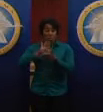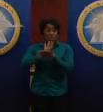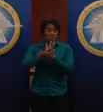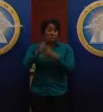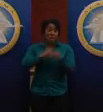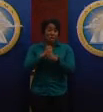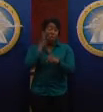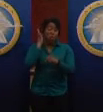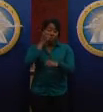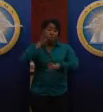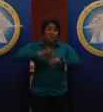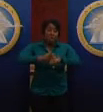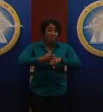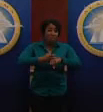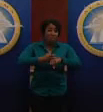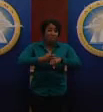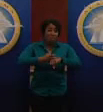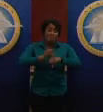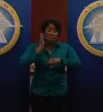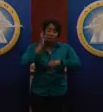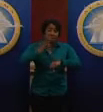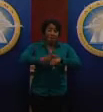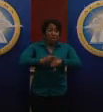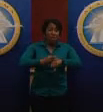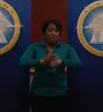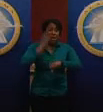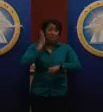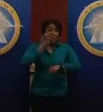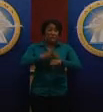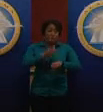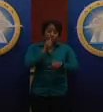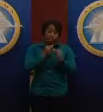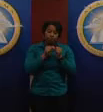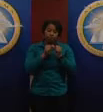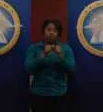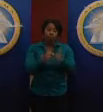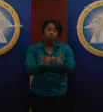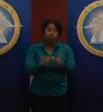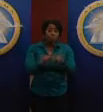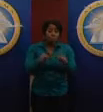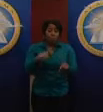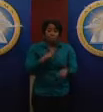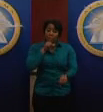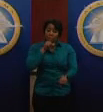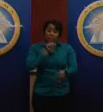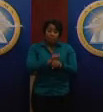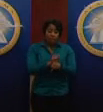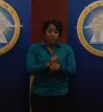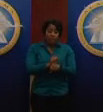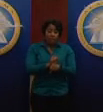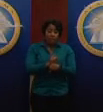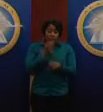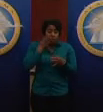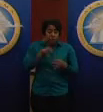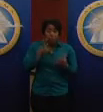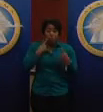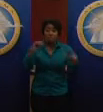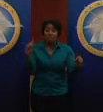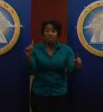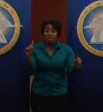the most difficult school year to get through. But we absolutely are determined to do it, and we're determined